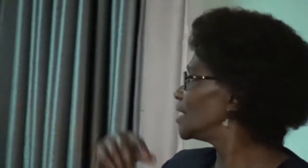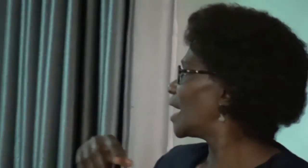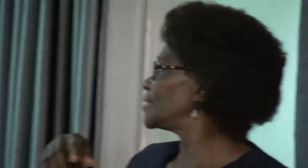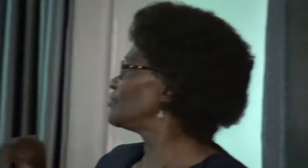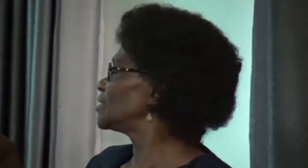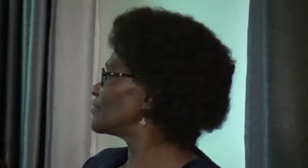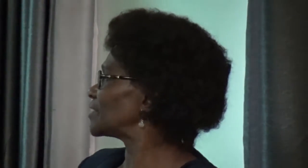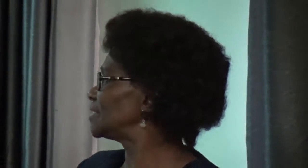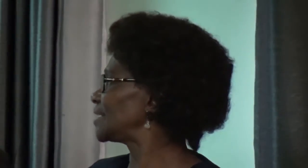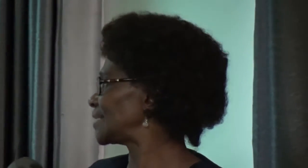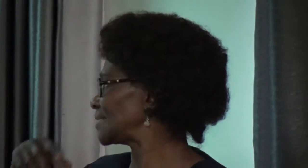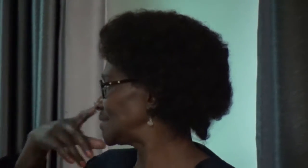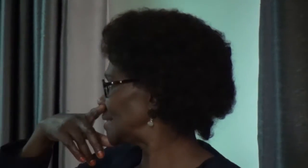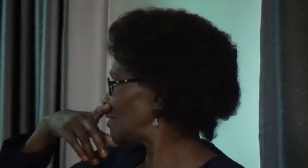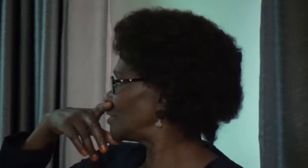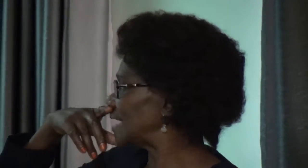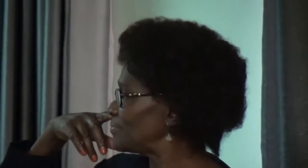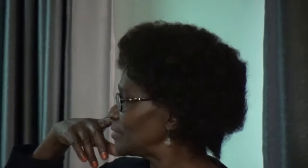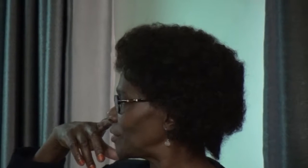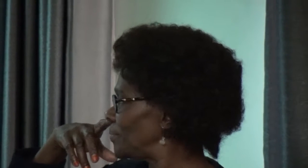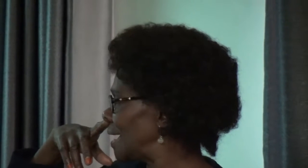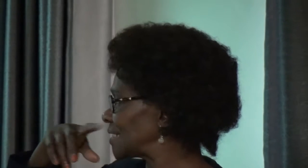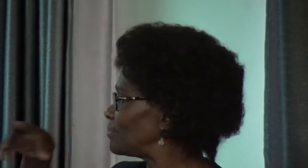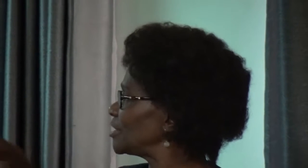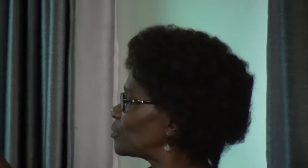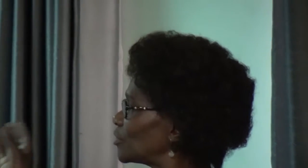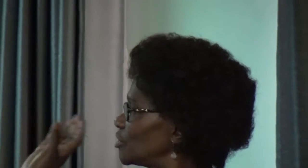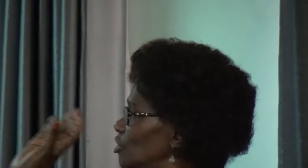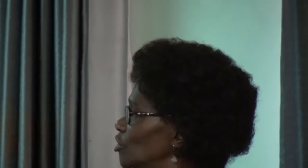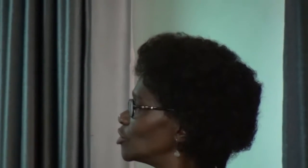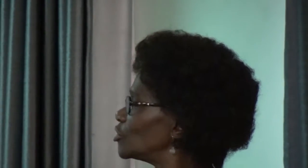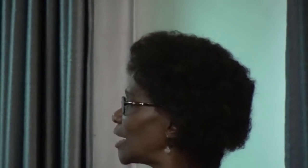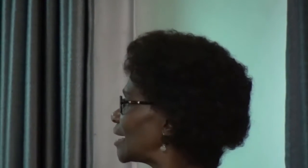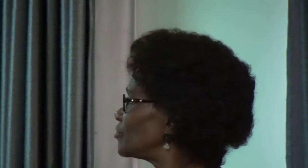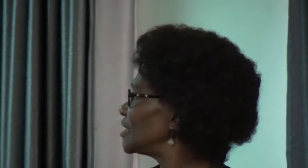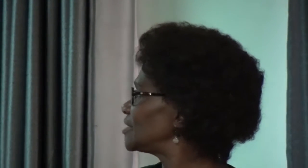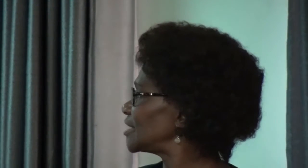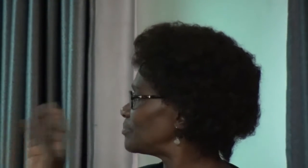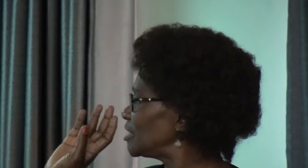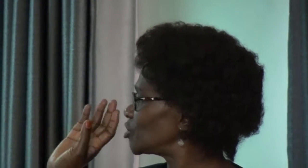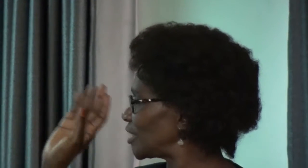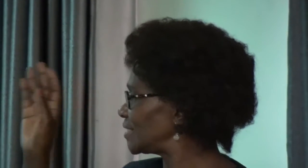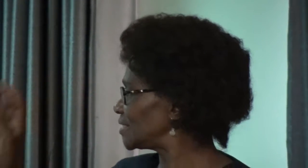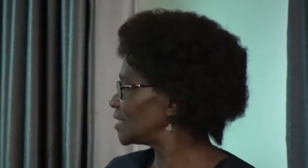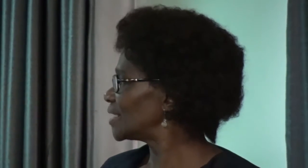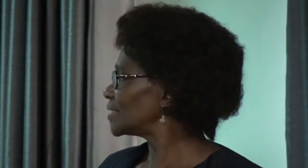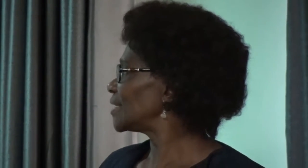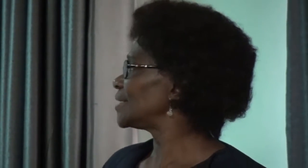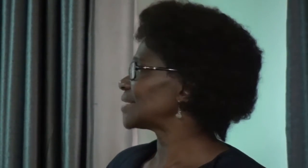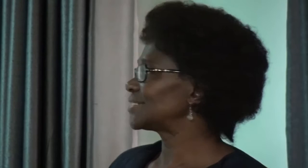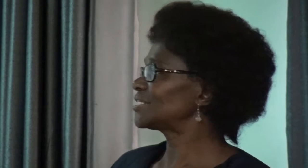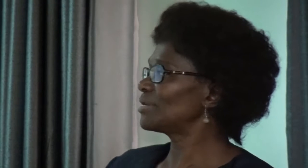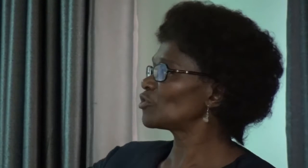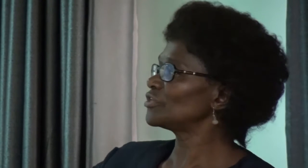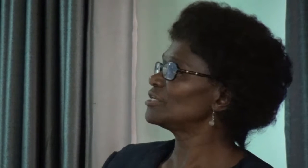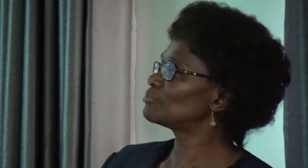selections. Then with facilitators or champions or peers and principals, to the teachers being trained. Then